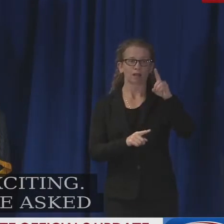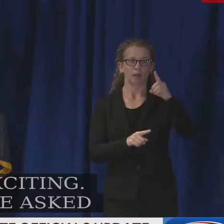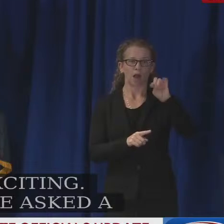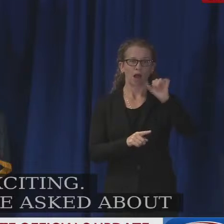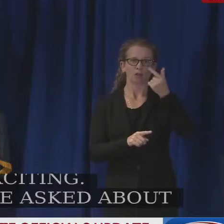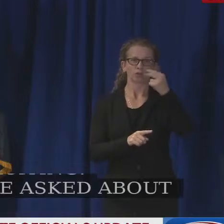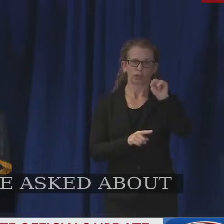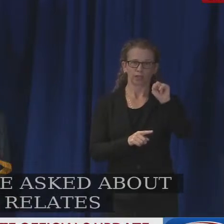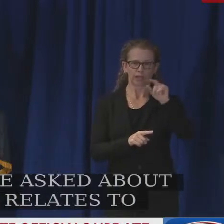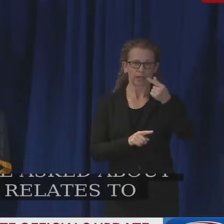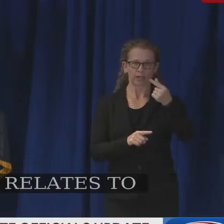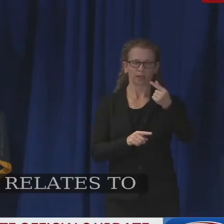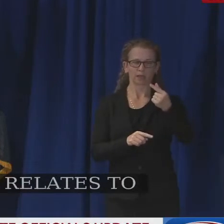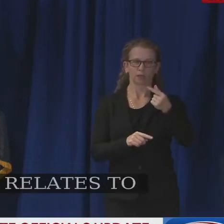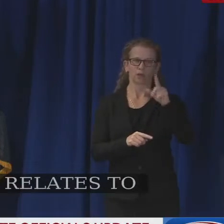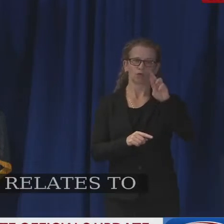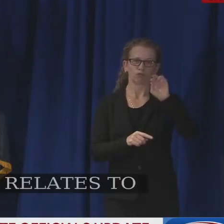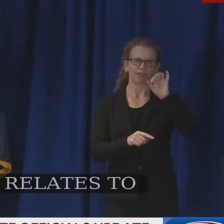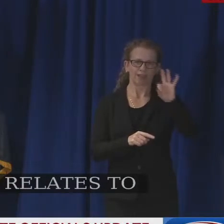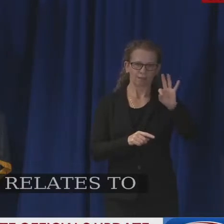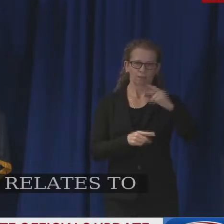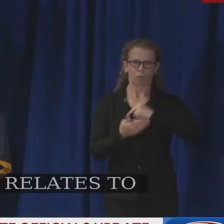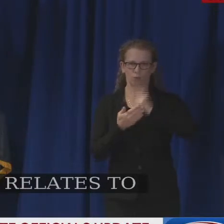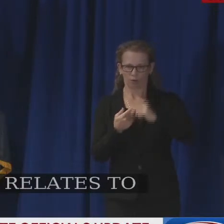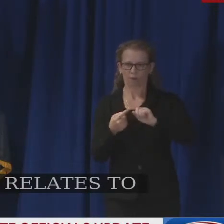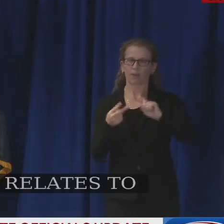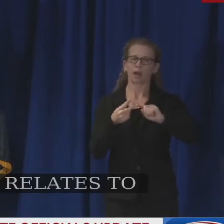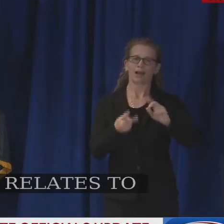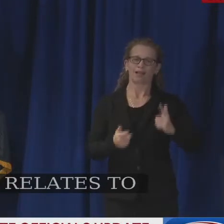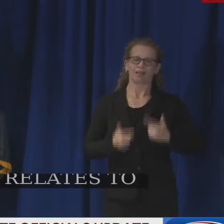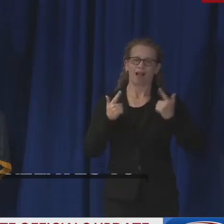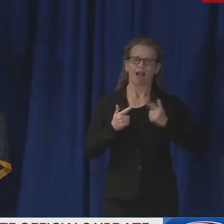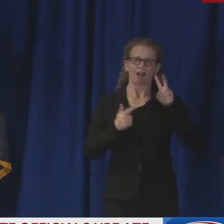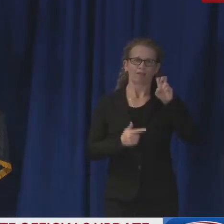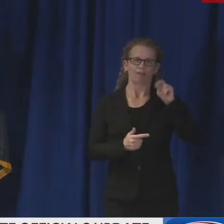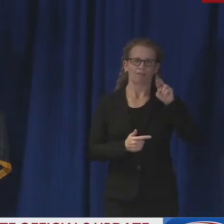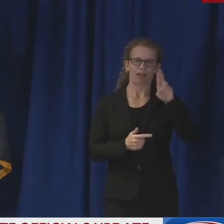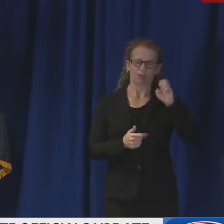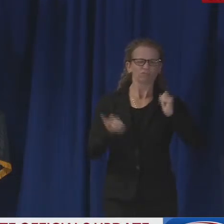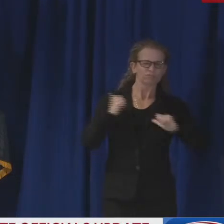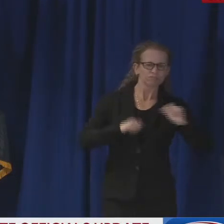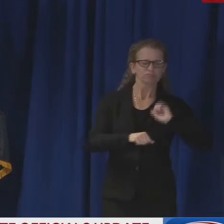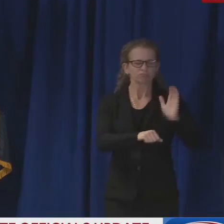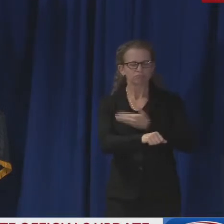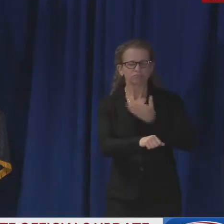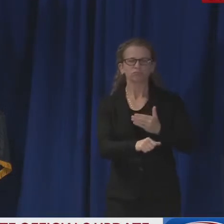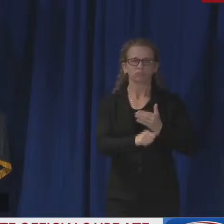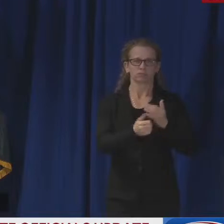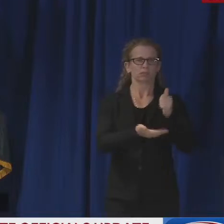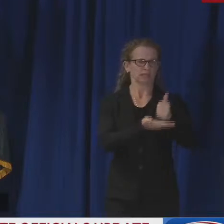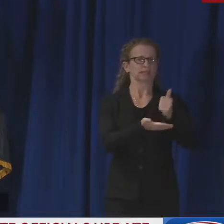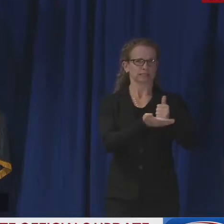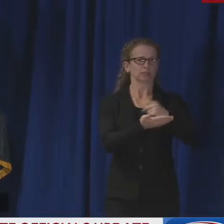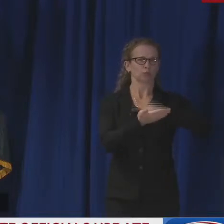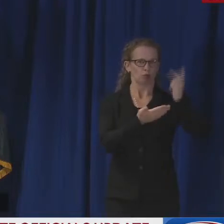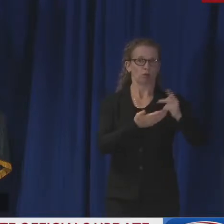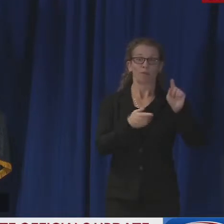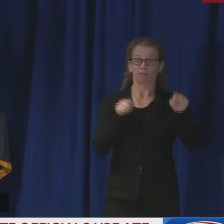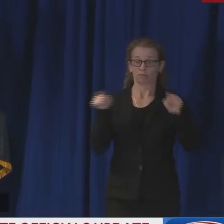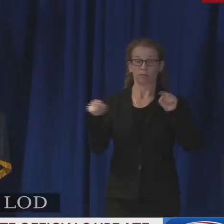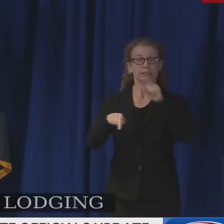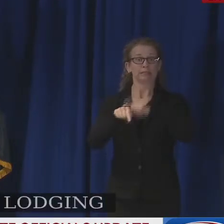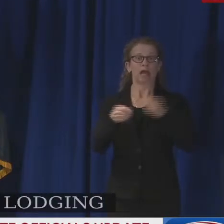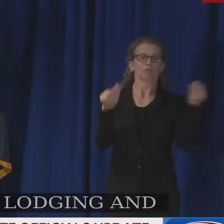program as well as the live venue assistance program. Those application periods have ended, and the $10 million